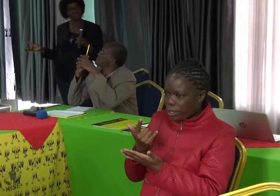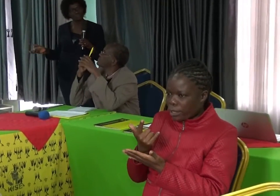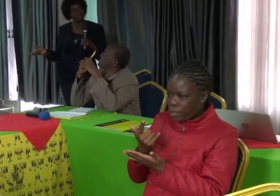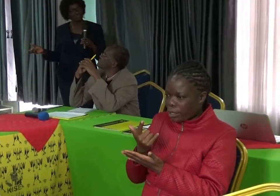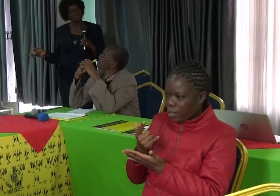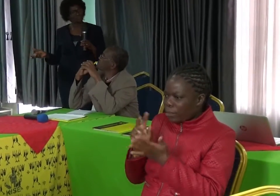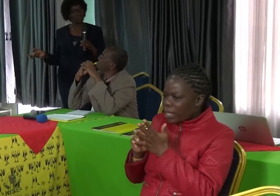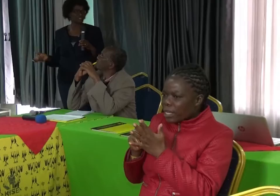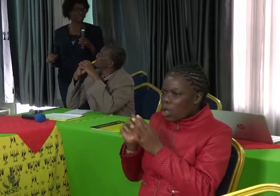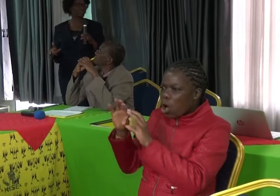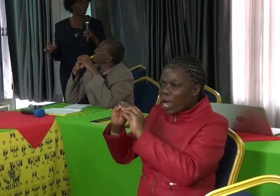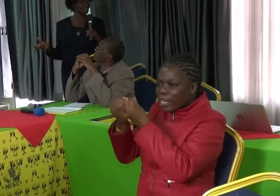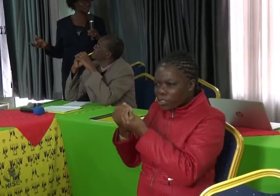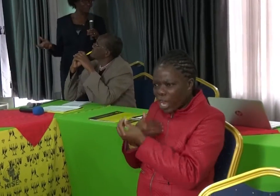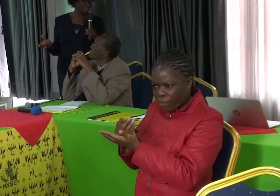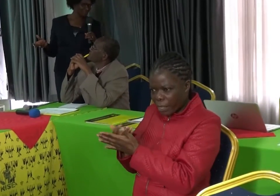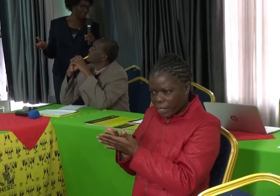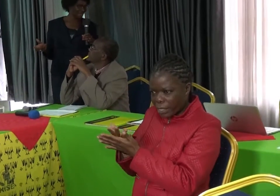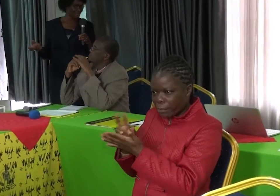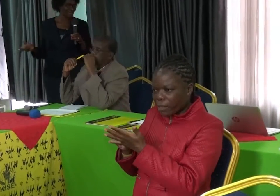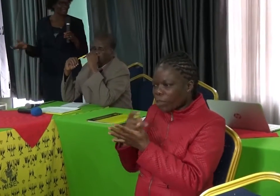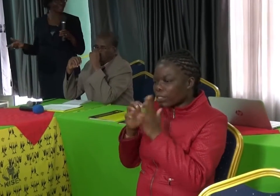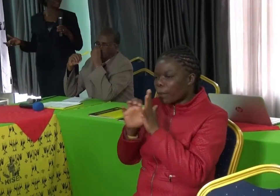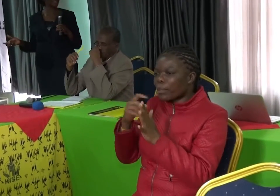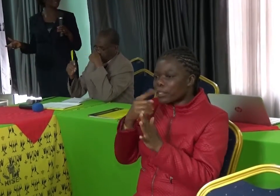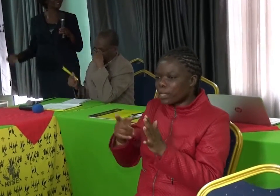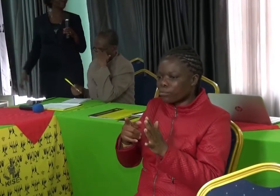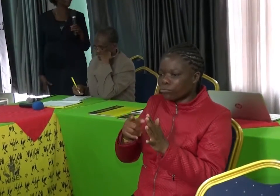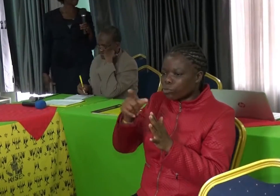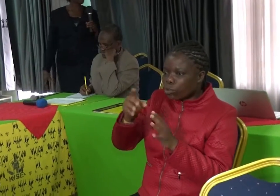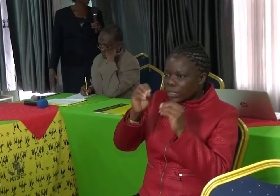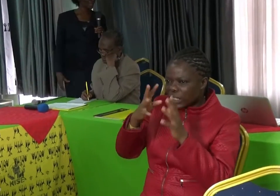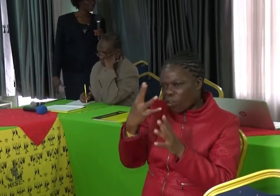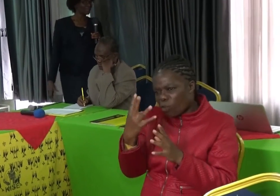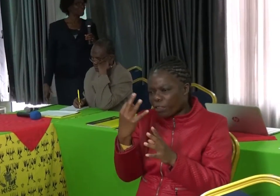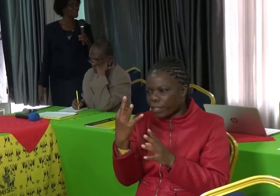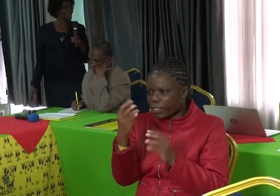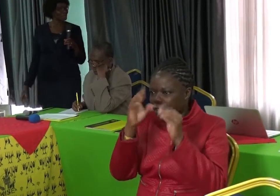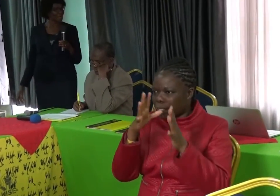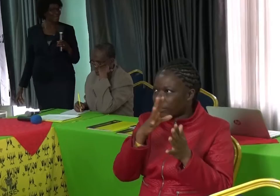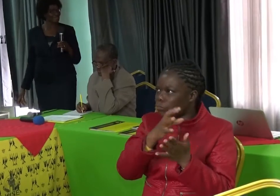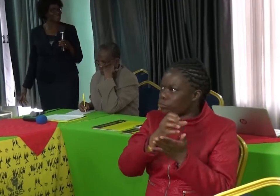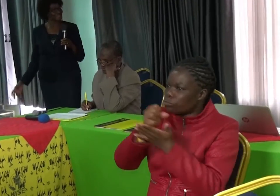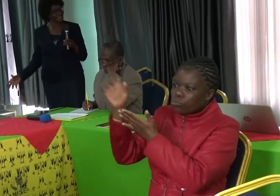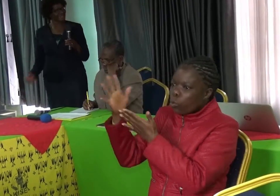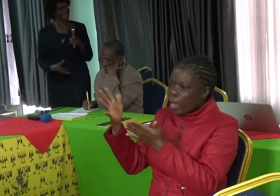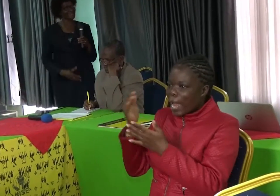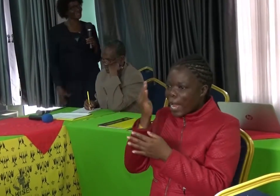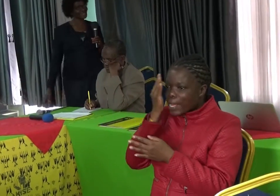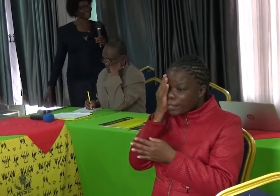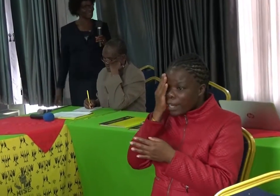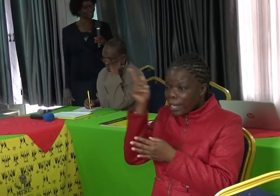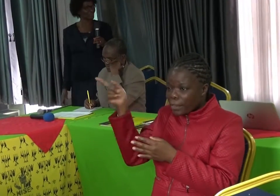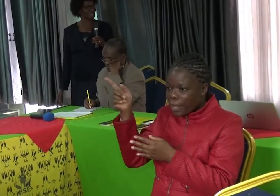go to some workshop in Israel and you are trained? Then you come back and train the